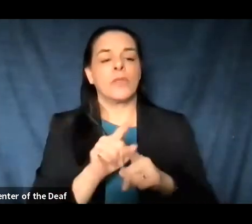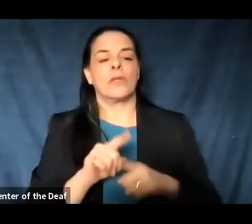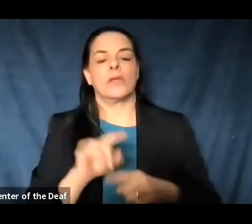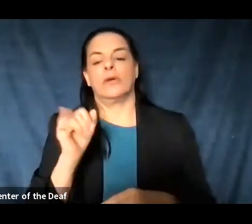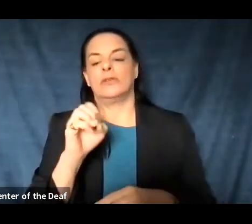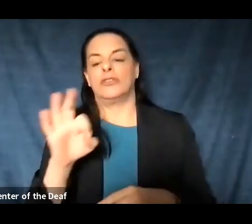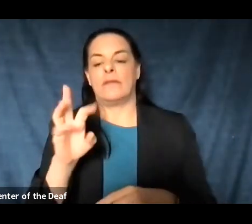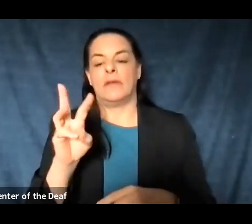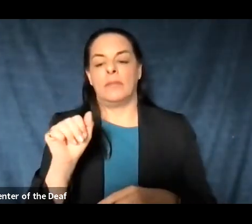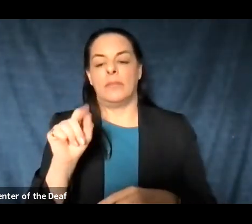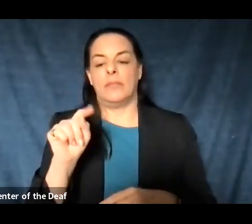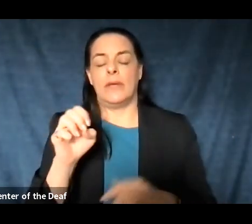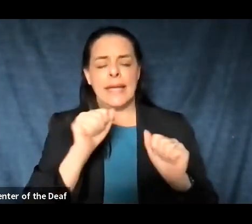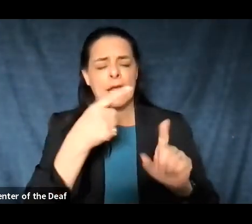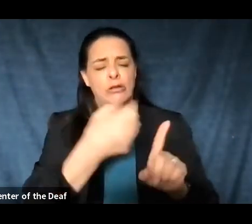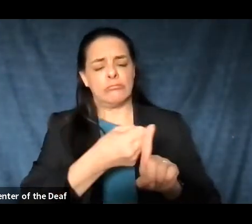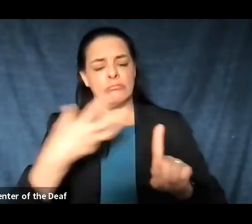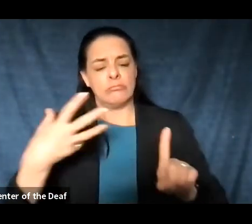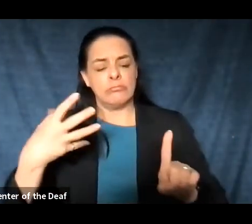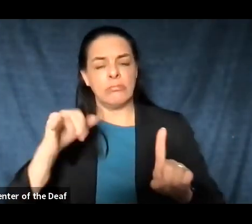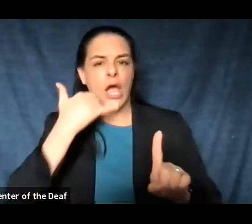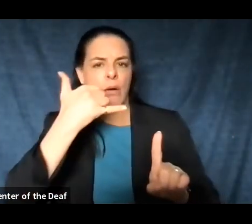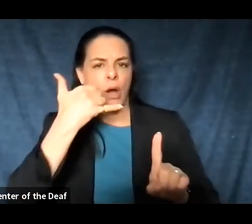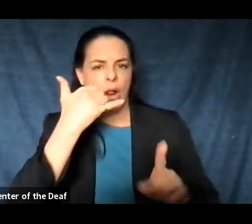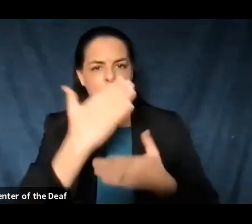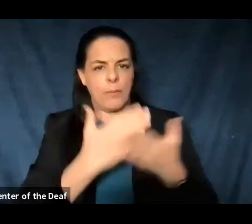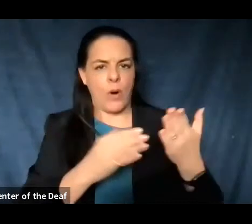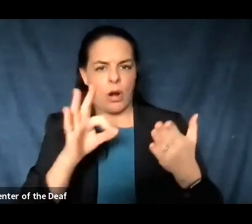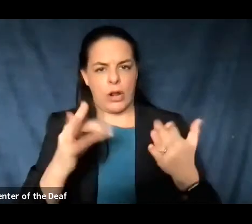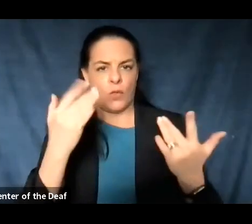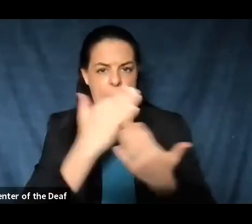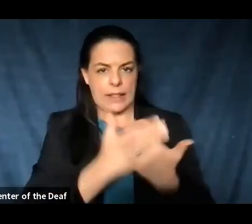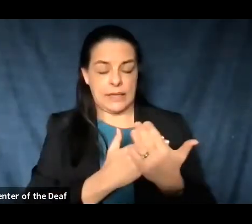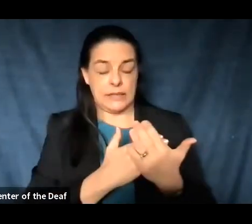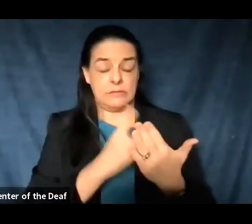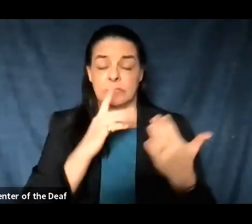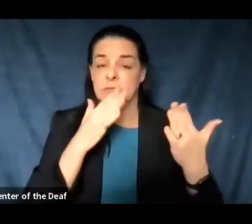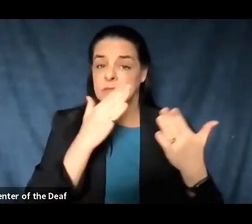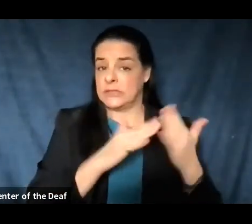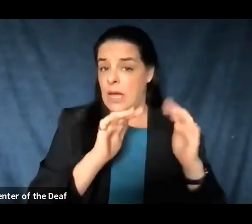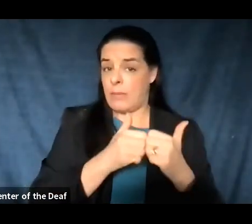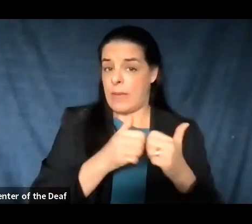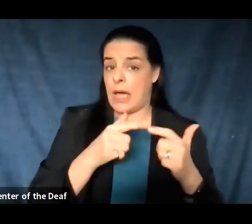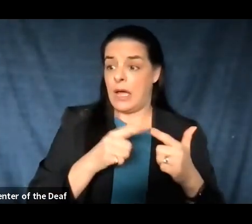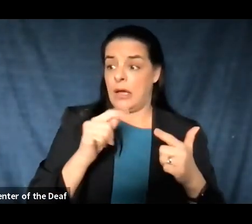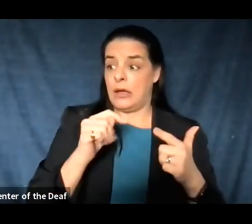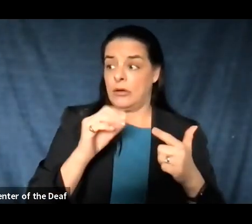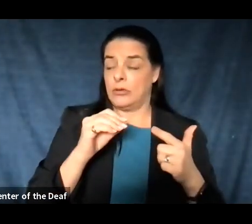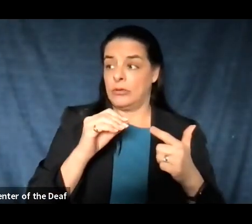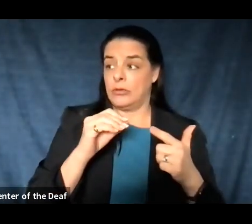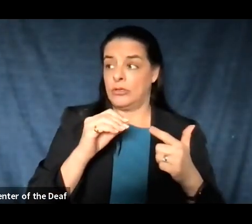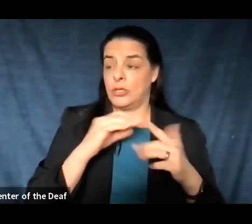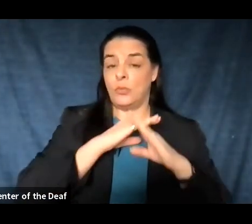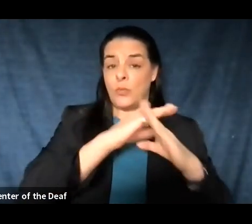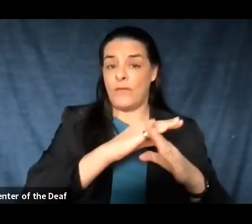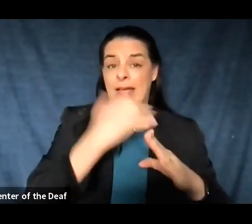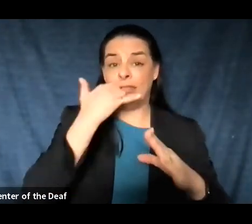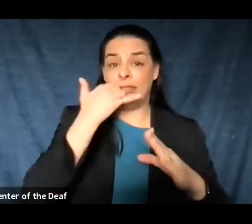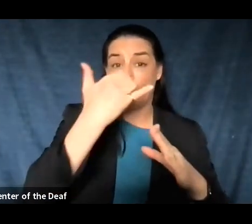can you elaborate a bit on the call-in component of the wait list? Is there a way to keep those callers from winding up at the bottom of that